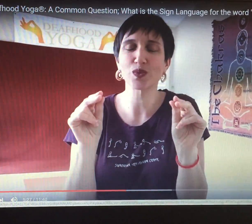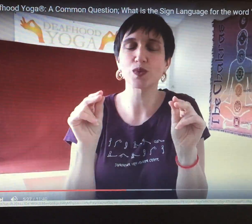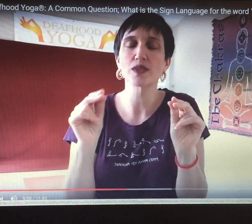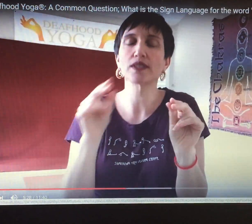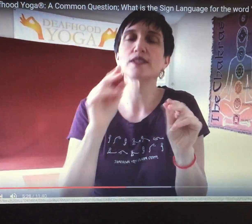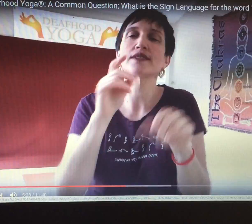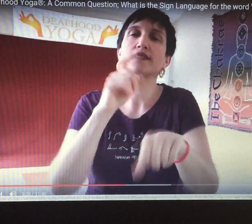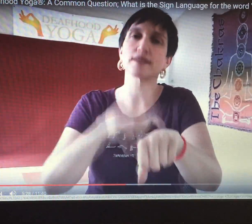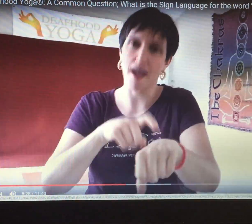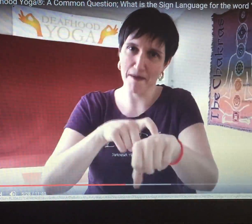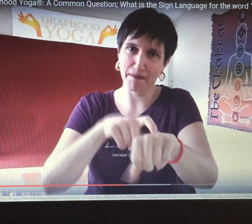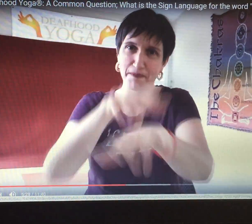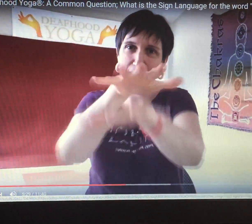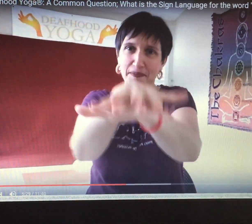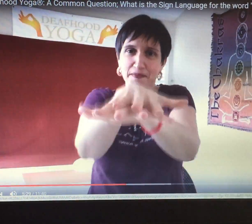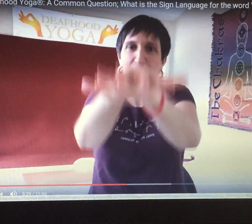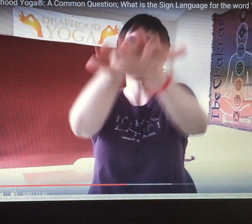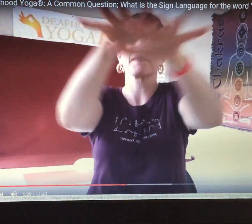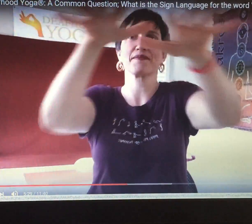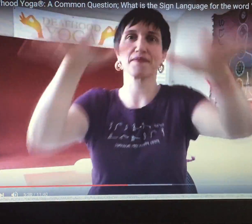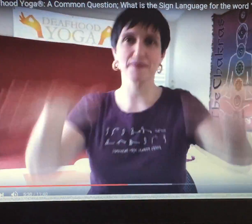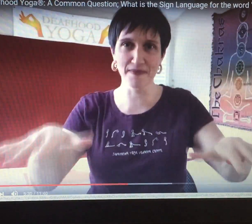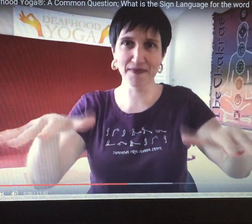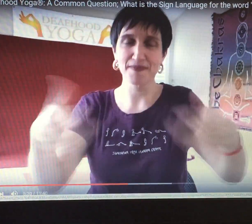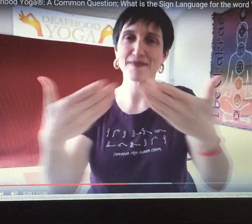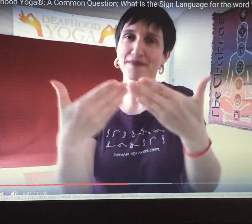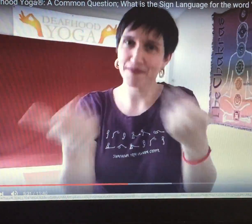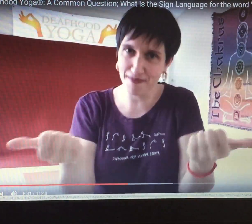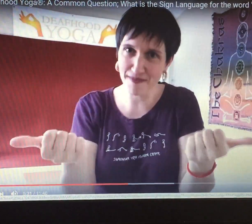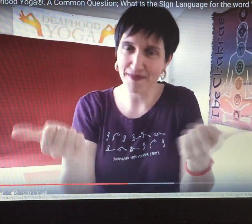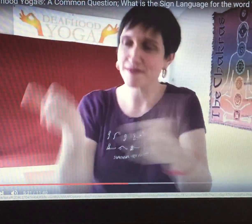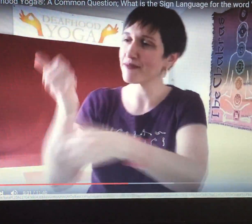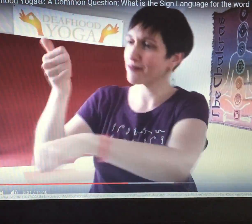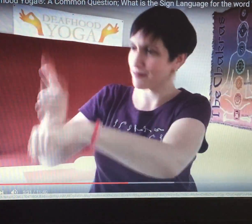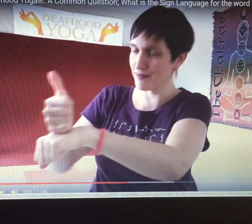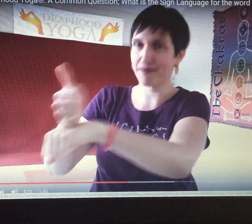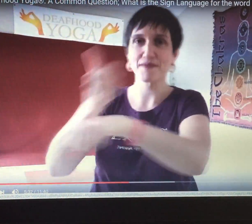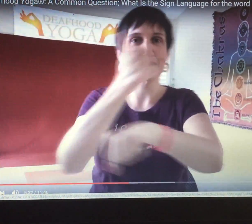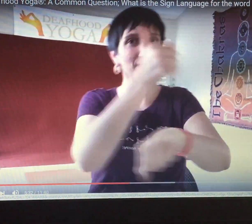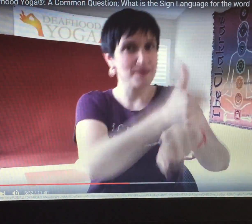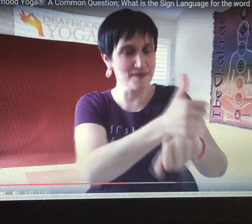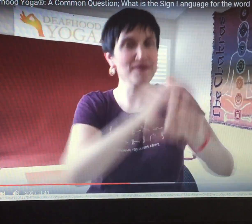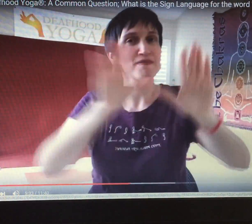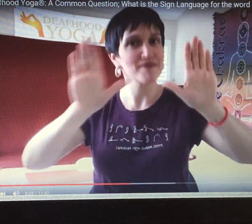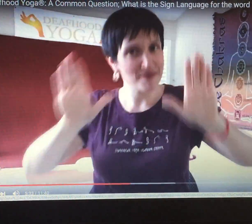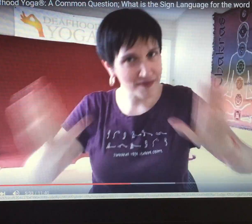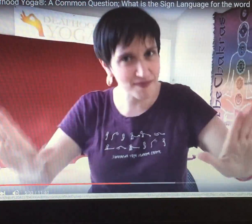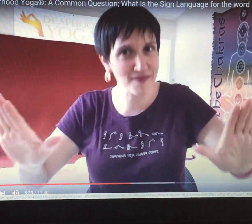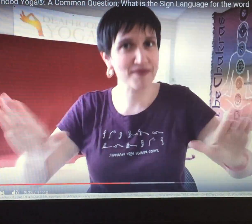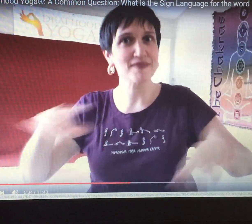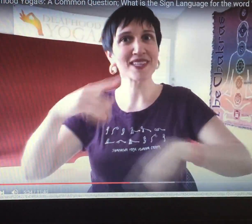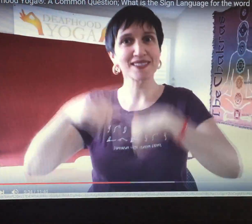out. No. It's time to separate the 2. To set up each as its